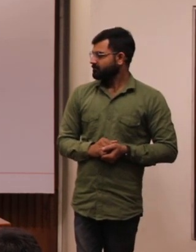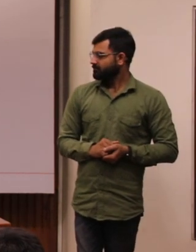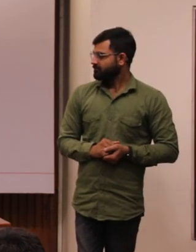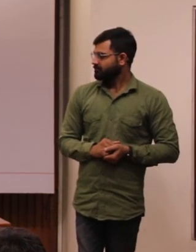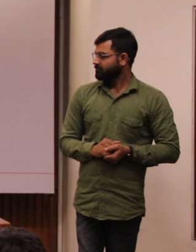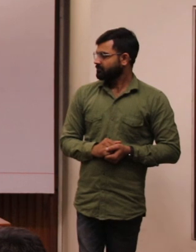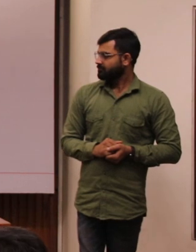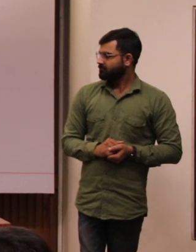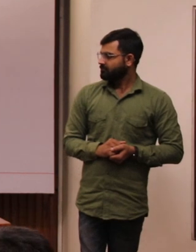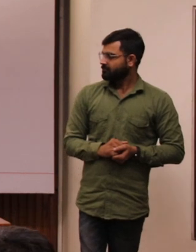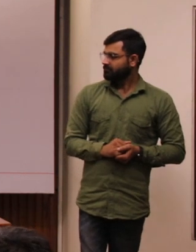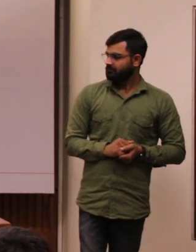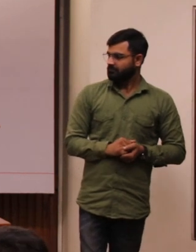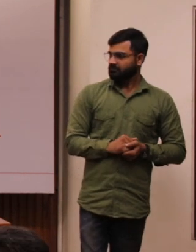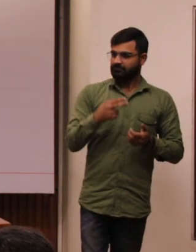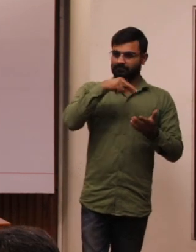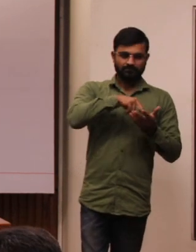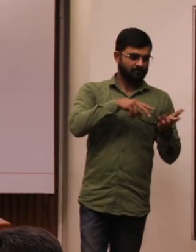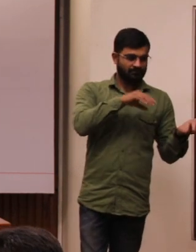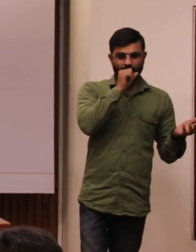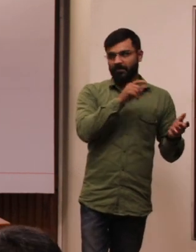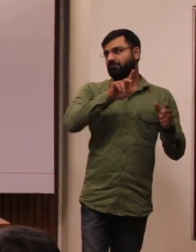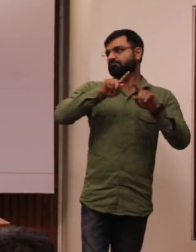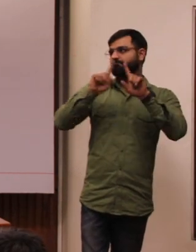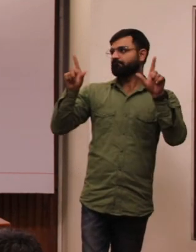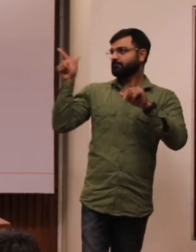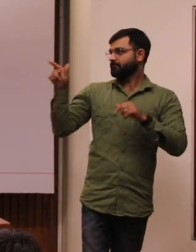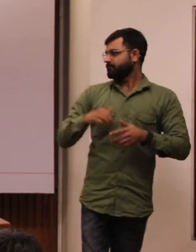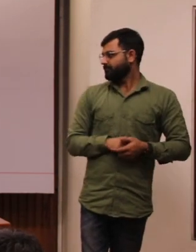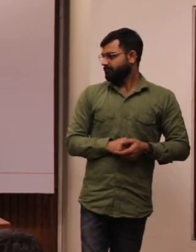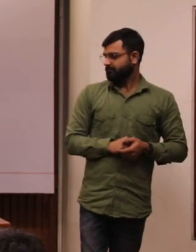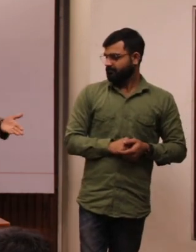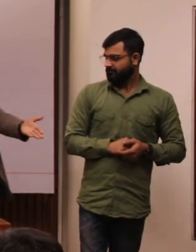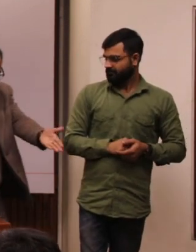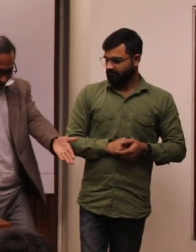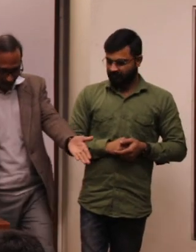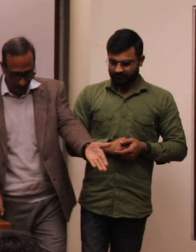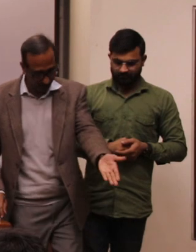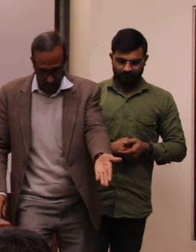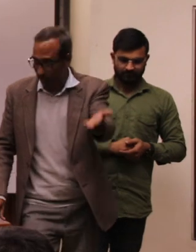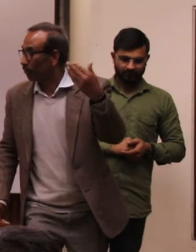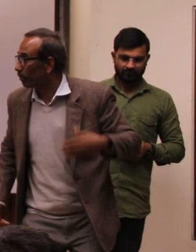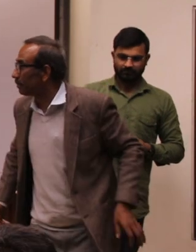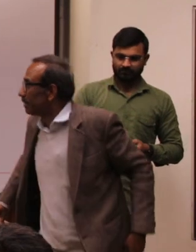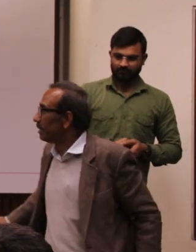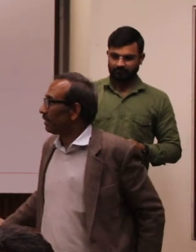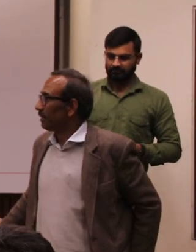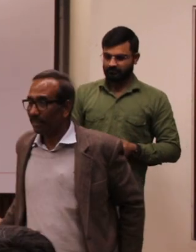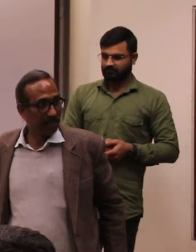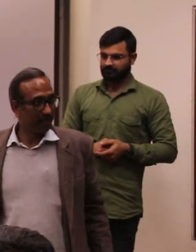Where is the screen? Yeah. Screen is here and mic is here. I see. Just stand here and speak. There is no problem.